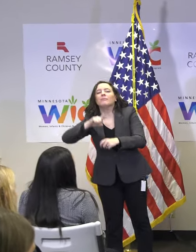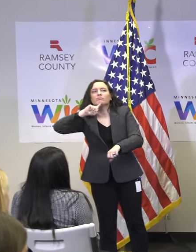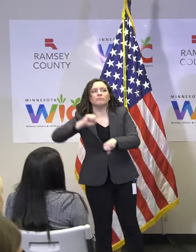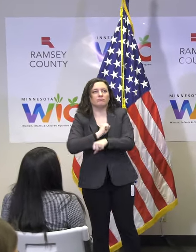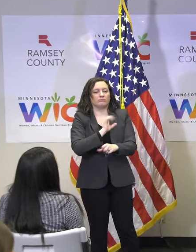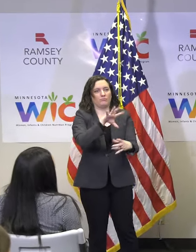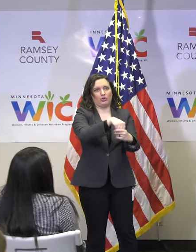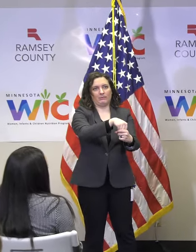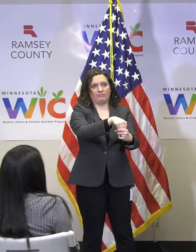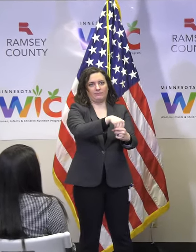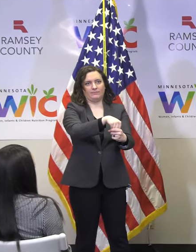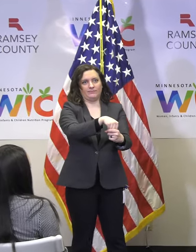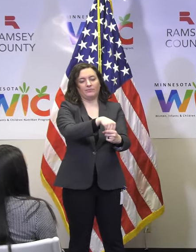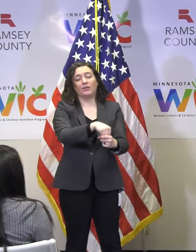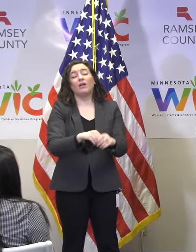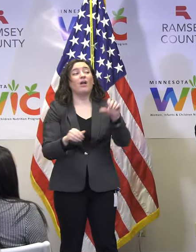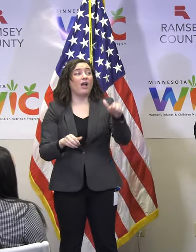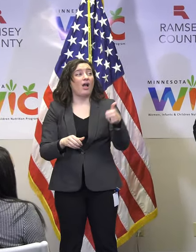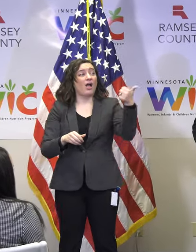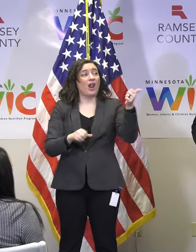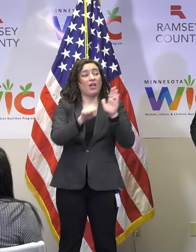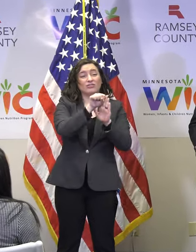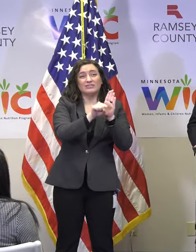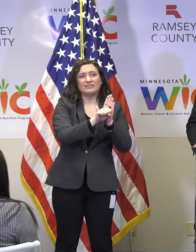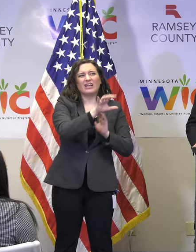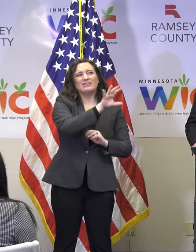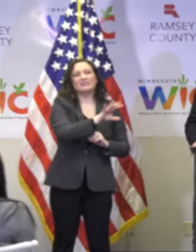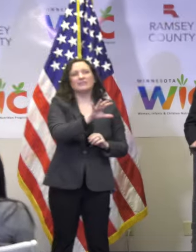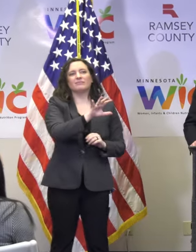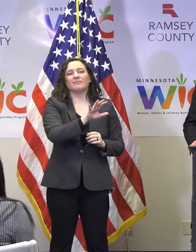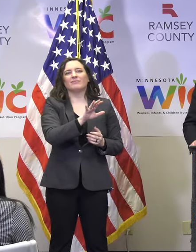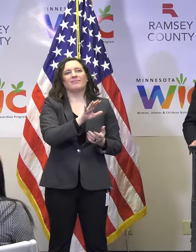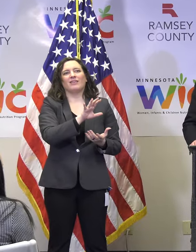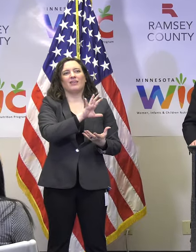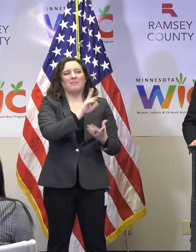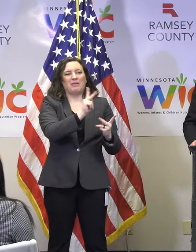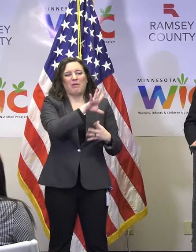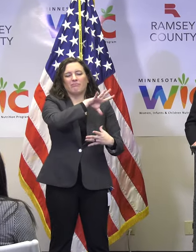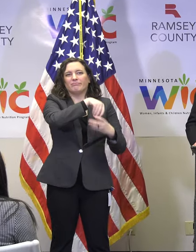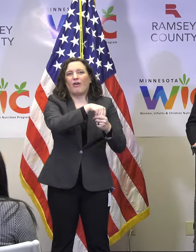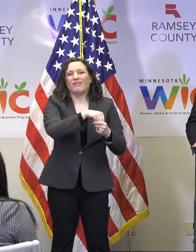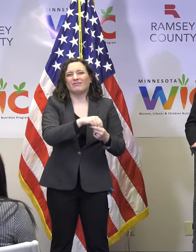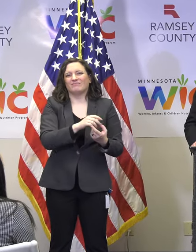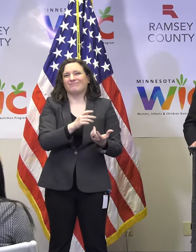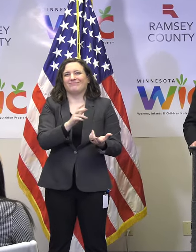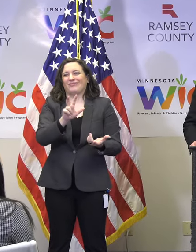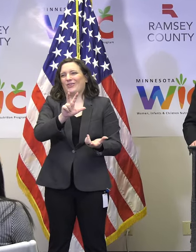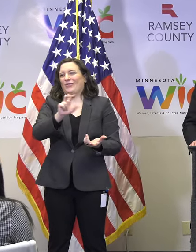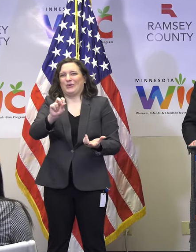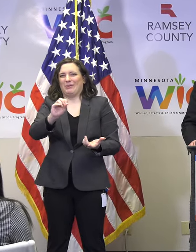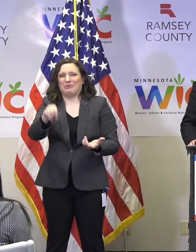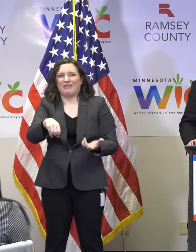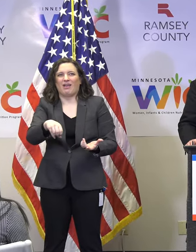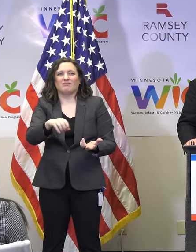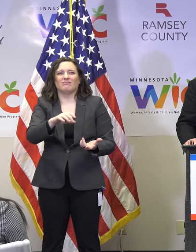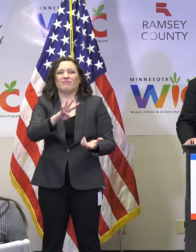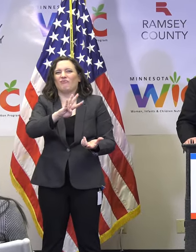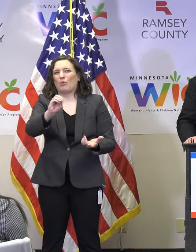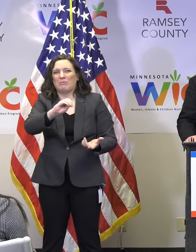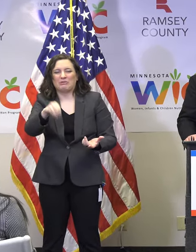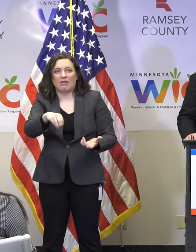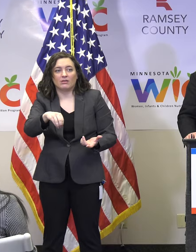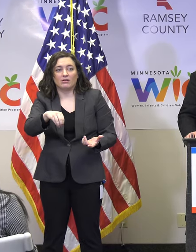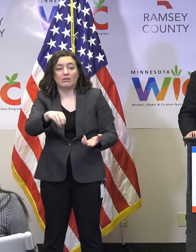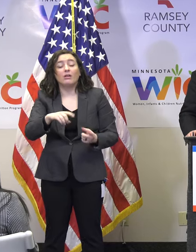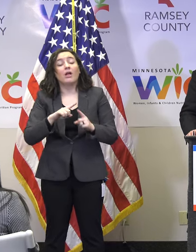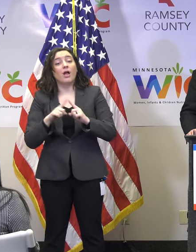states, for example, unlike Minnesota, where the participation rate is 30-40%. Given the benefits of this program, given